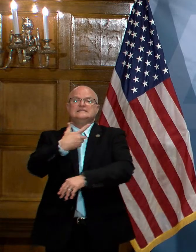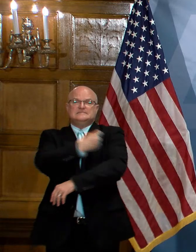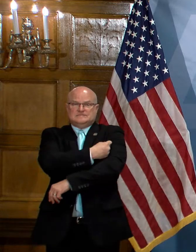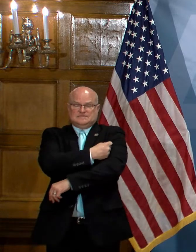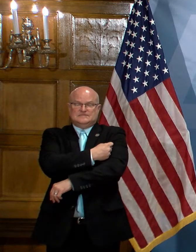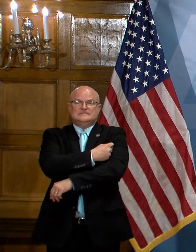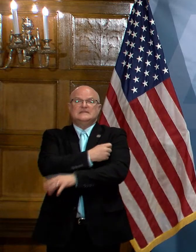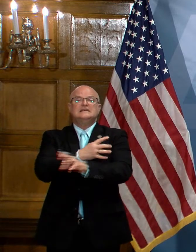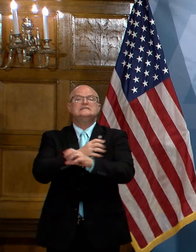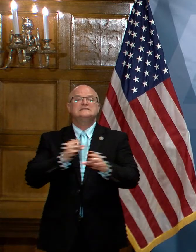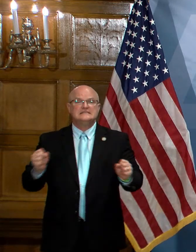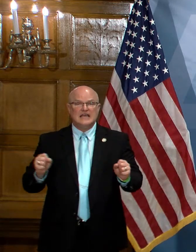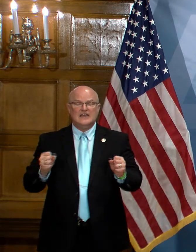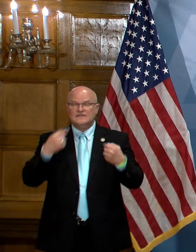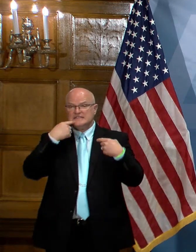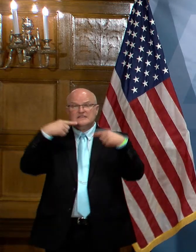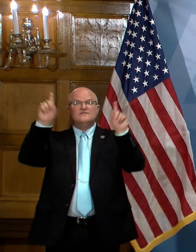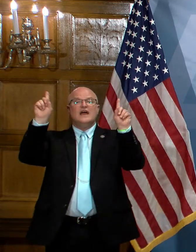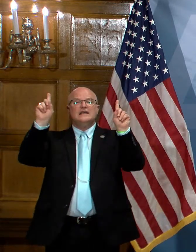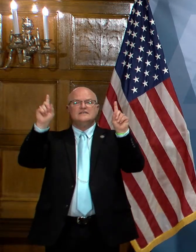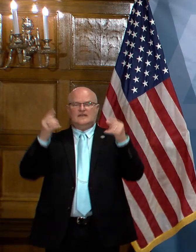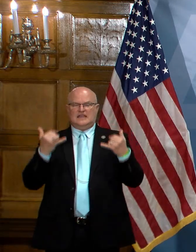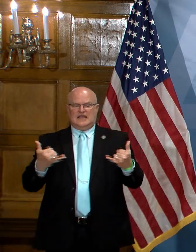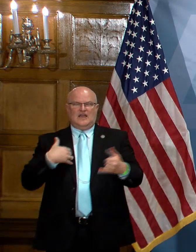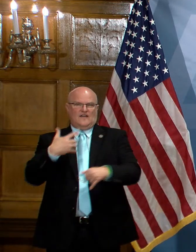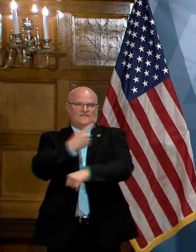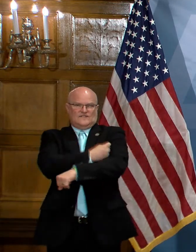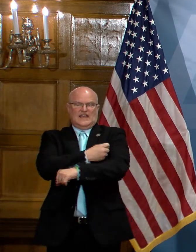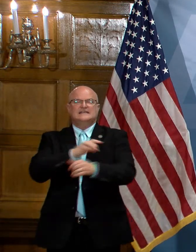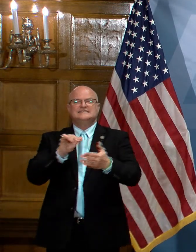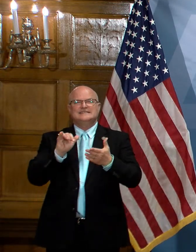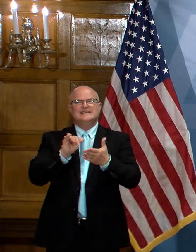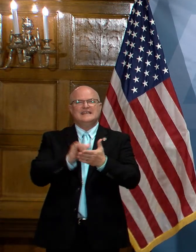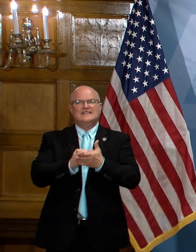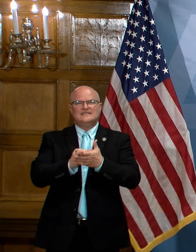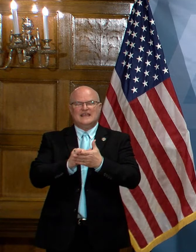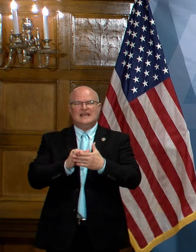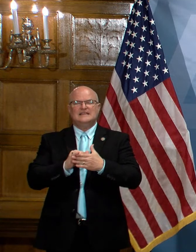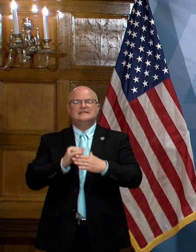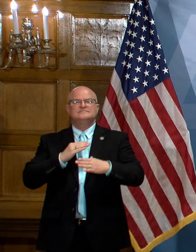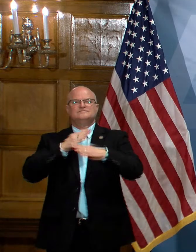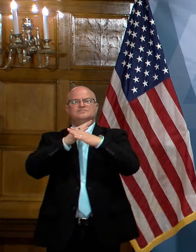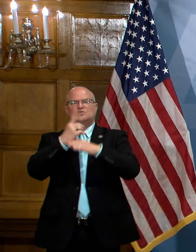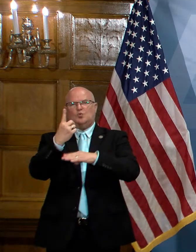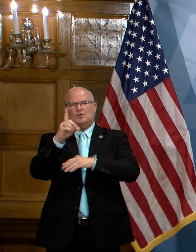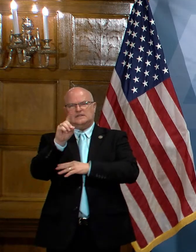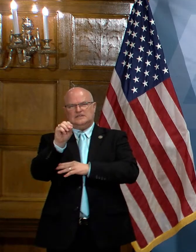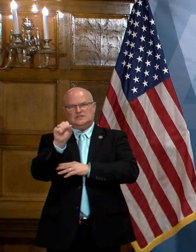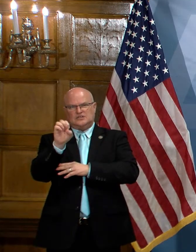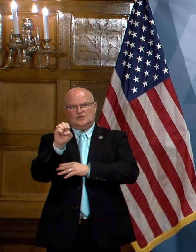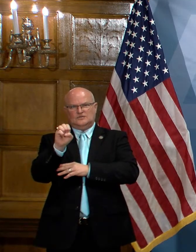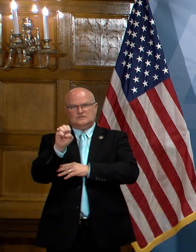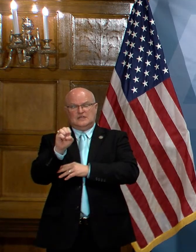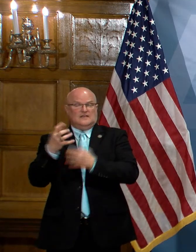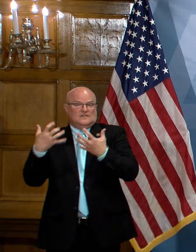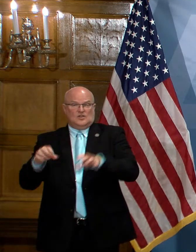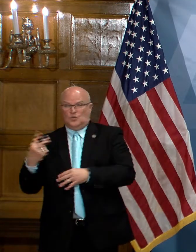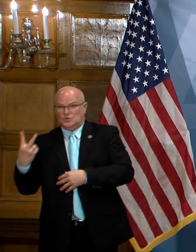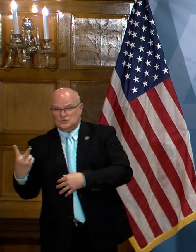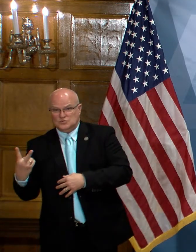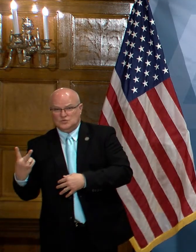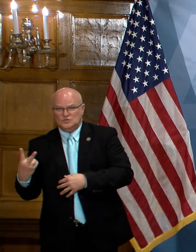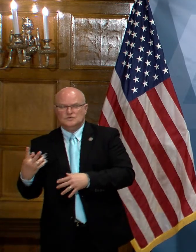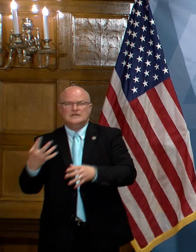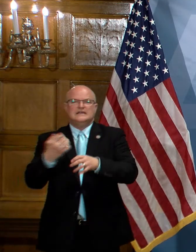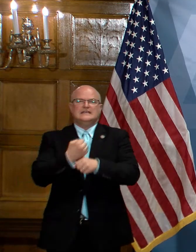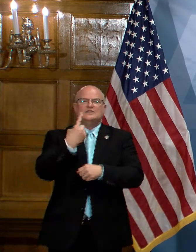vaccine. It is safe. It is efficacious. We now have a vaccine that gives immunity after 1 dose. Take that if you don't want to get two